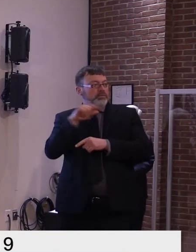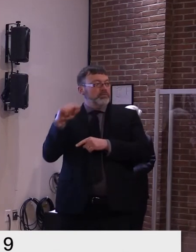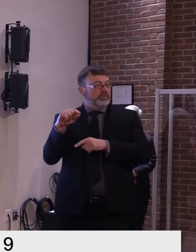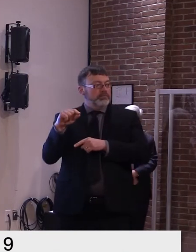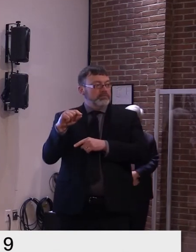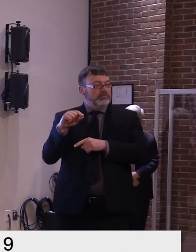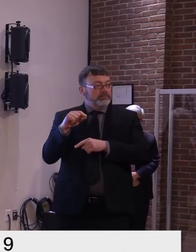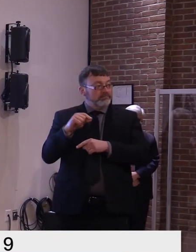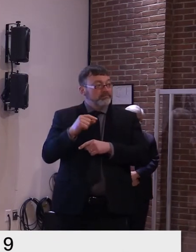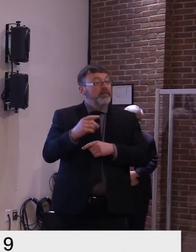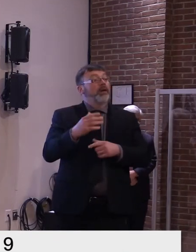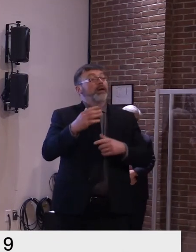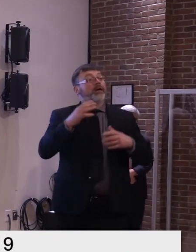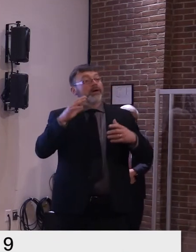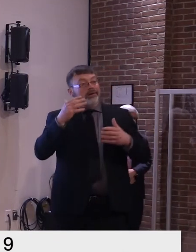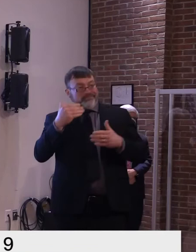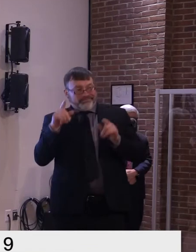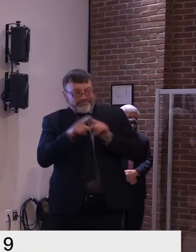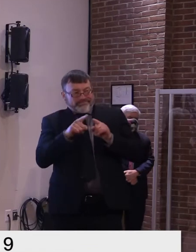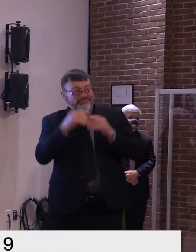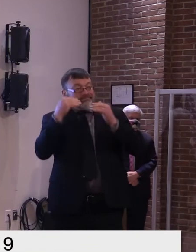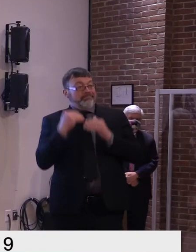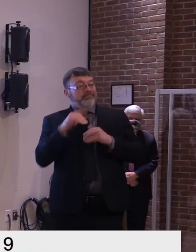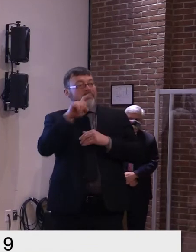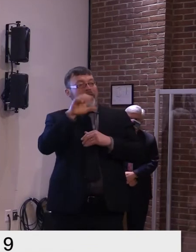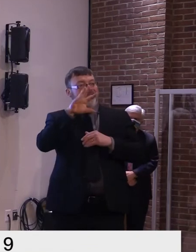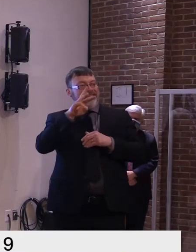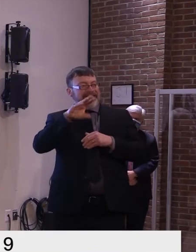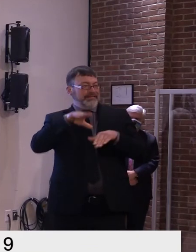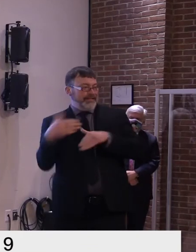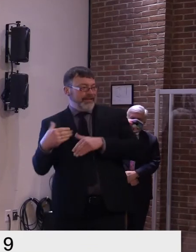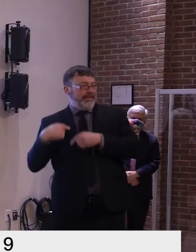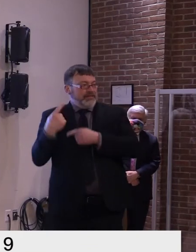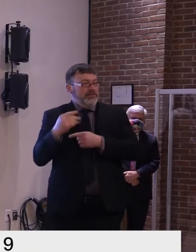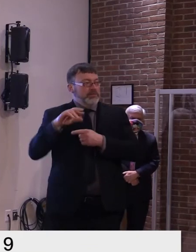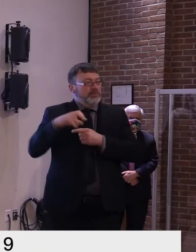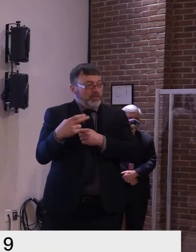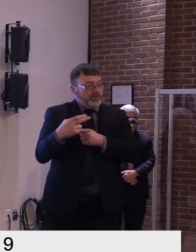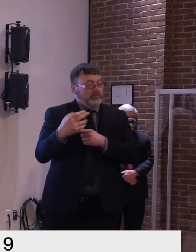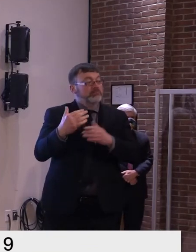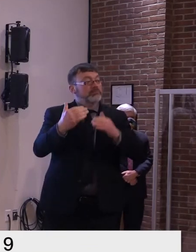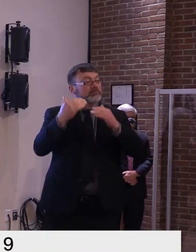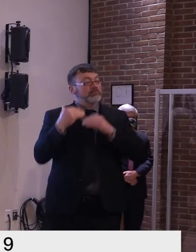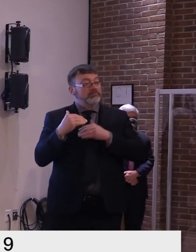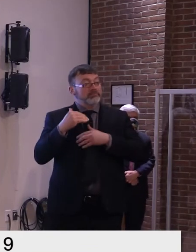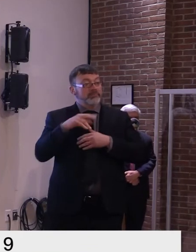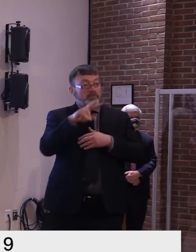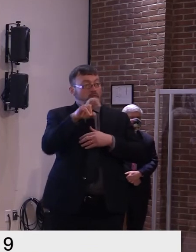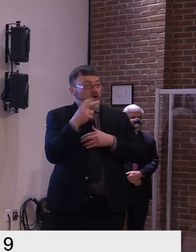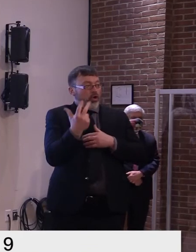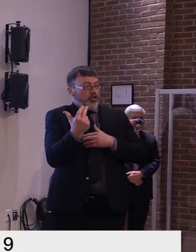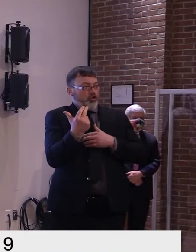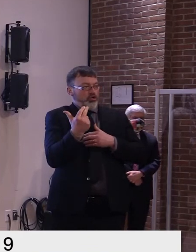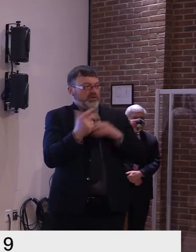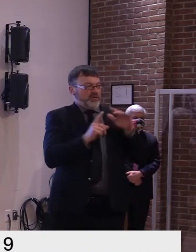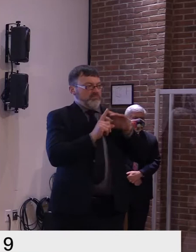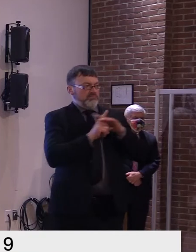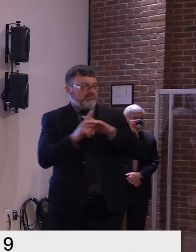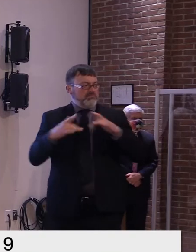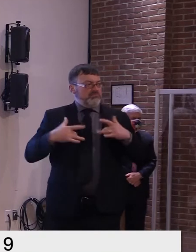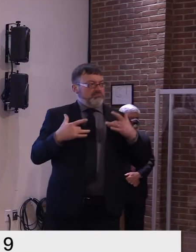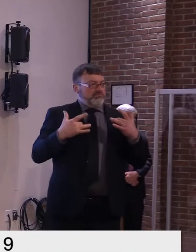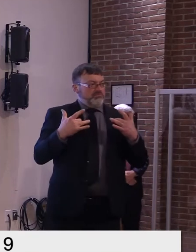deaths. Yesterday we reported 213 cases, and today we are reporting 202